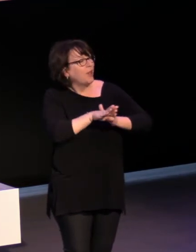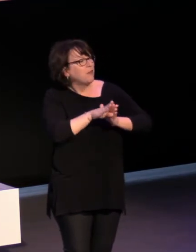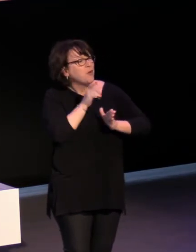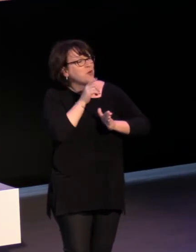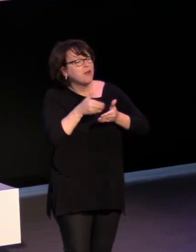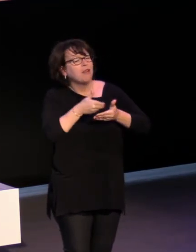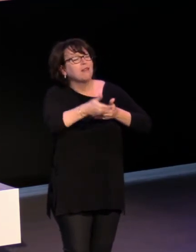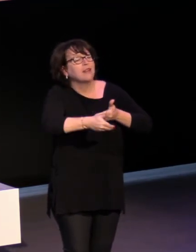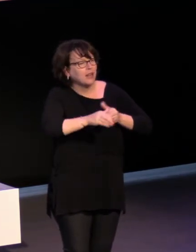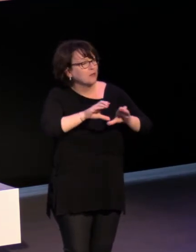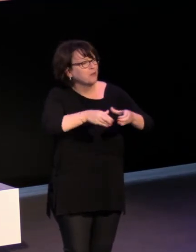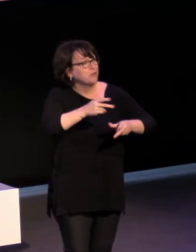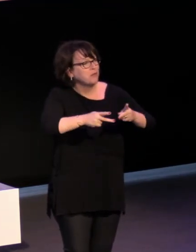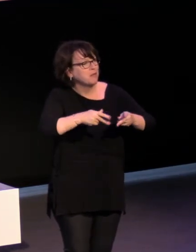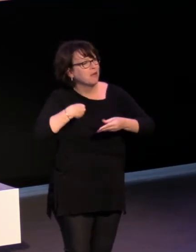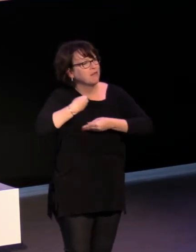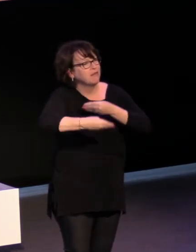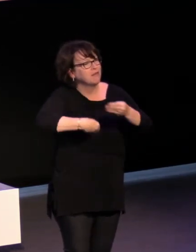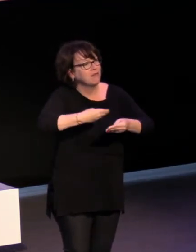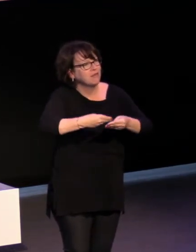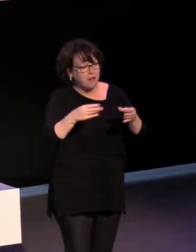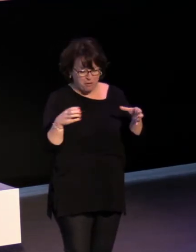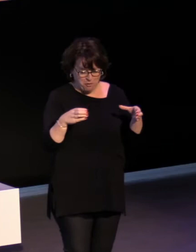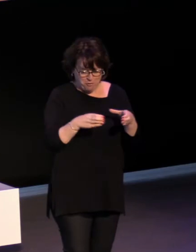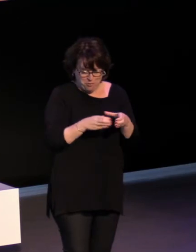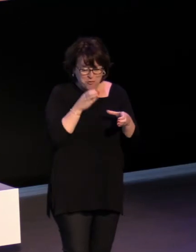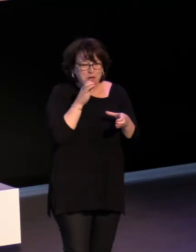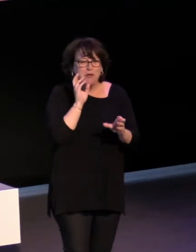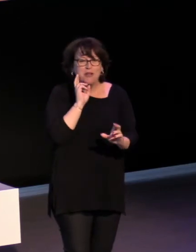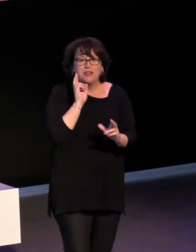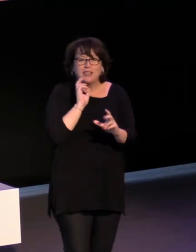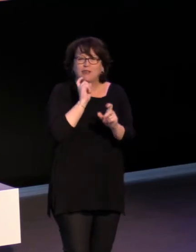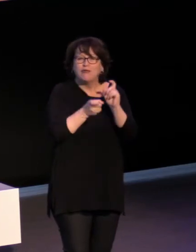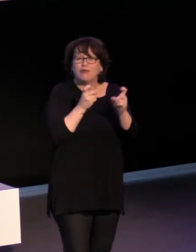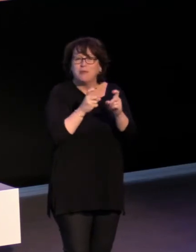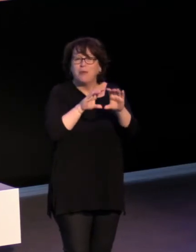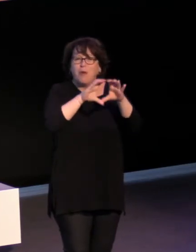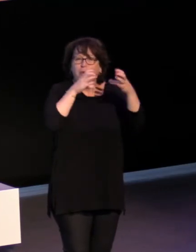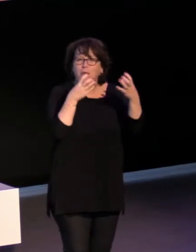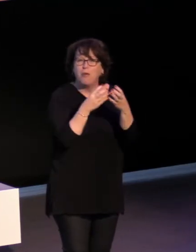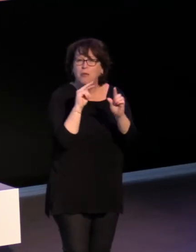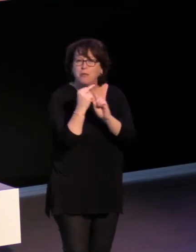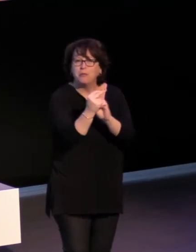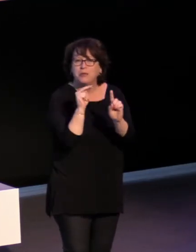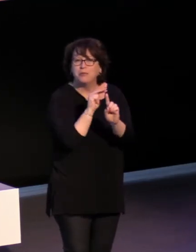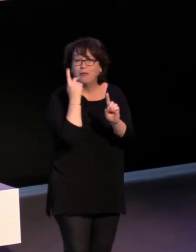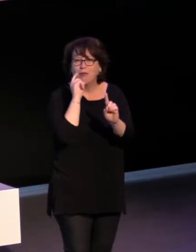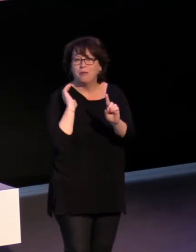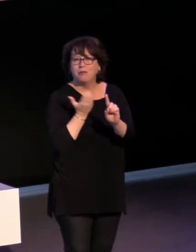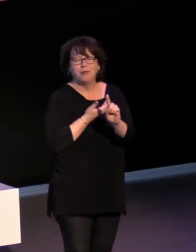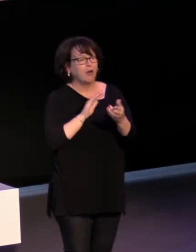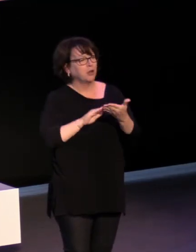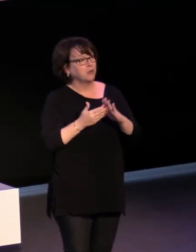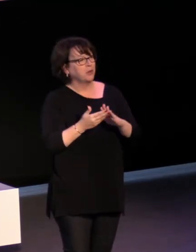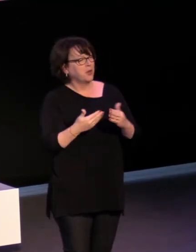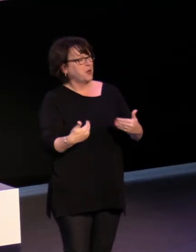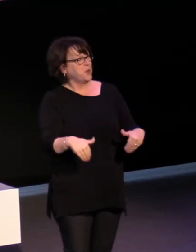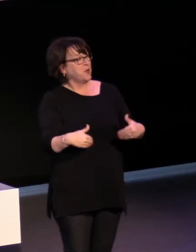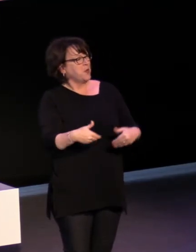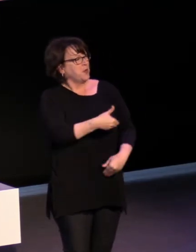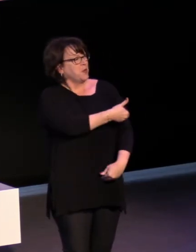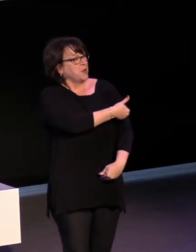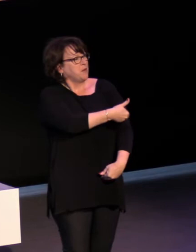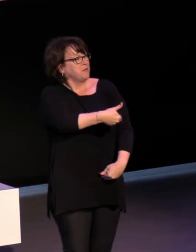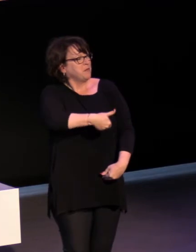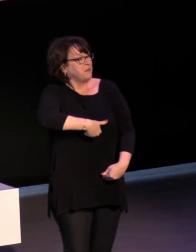generation, a cohort who will contribute global perspectives to our community. It's empowering to see us